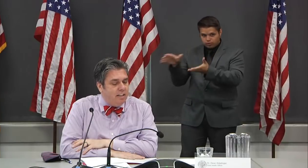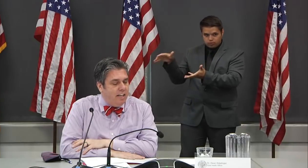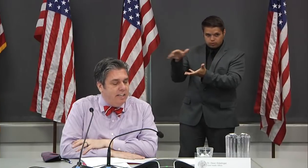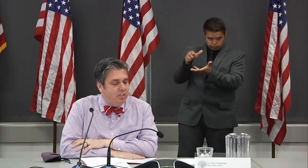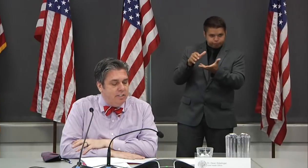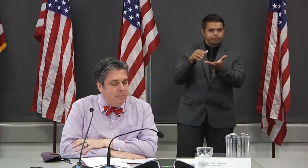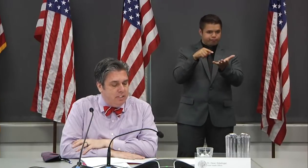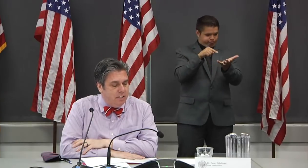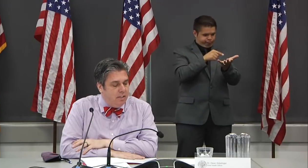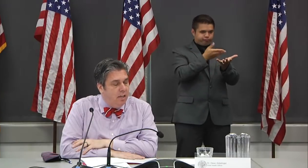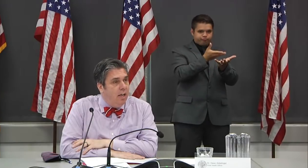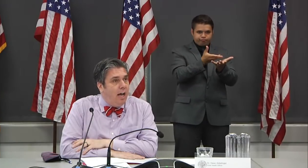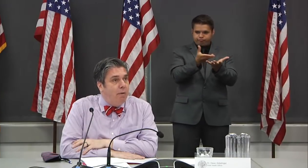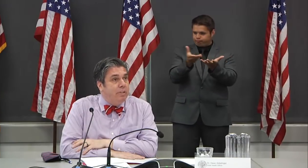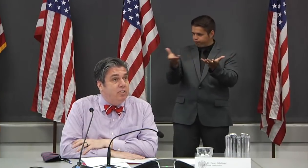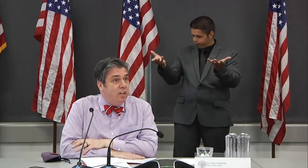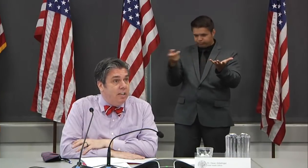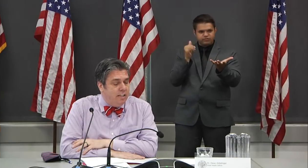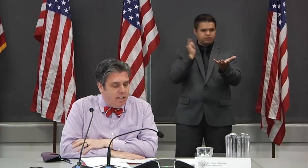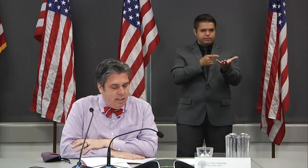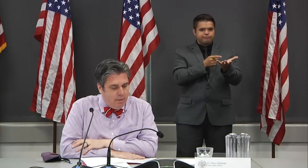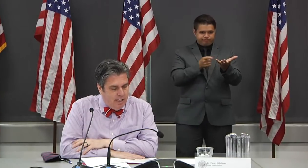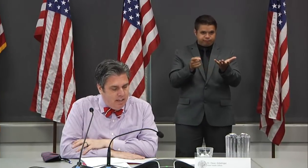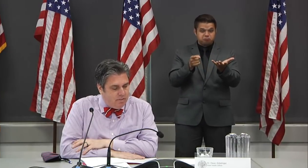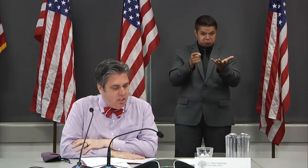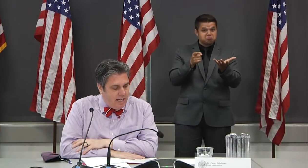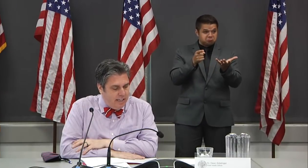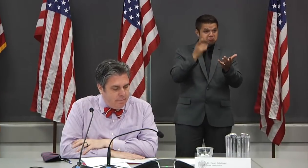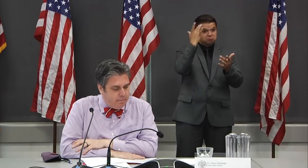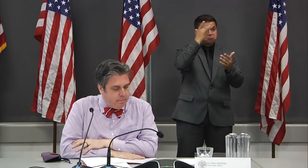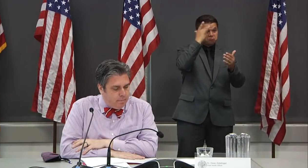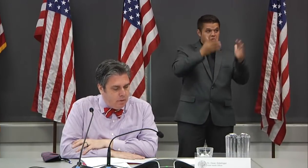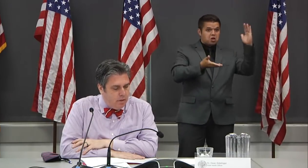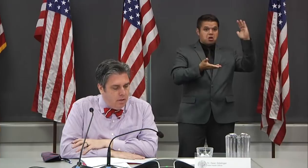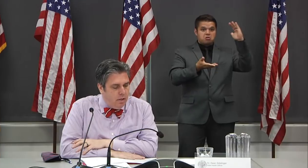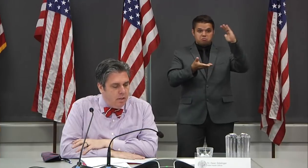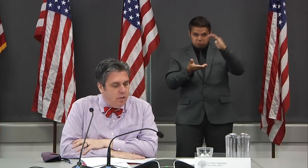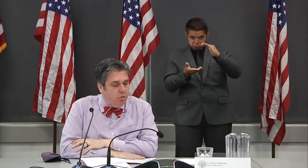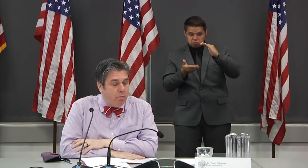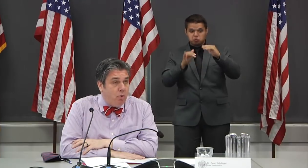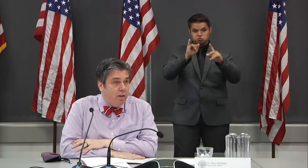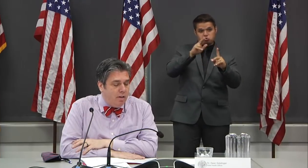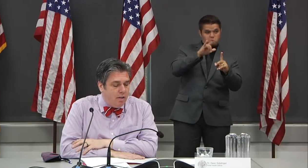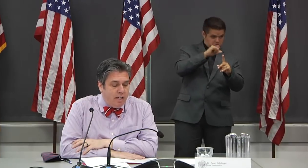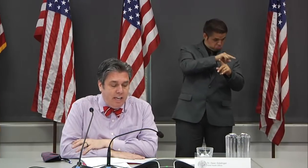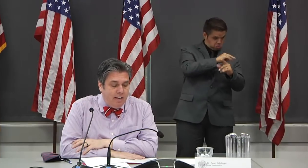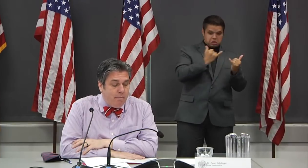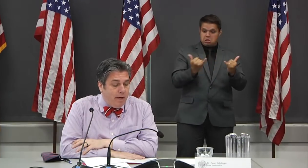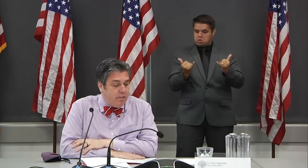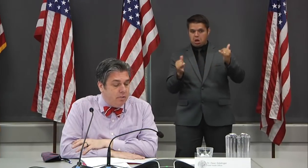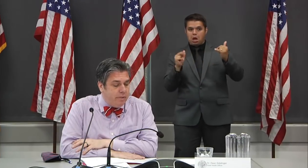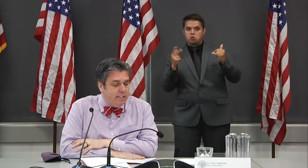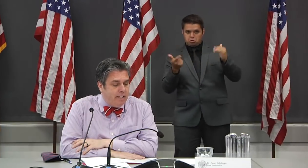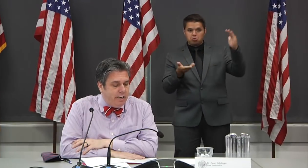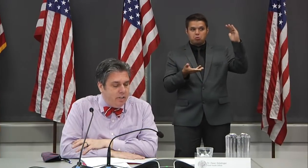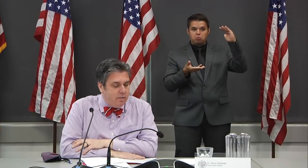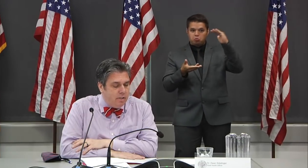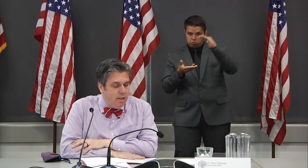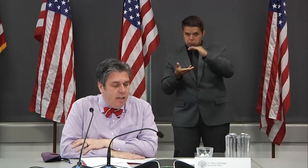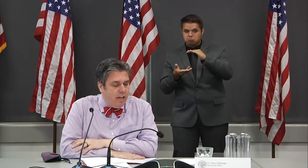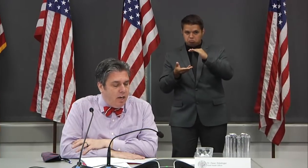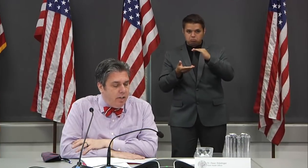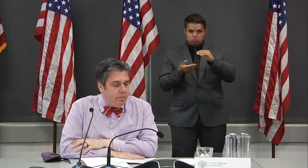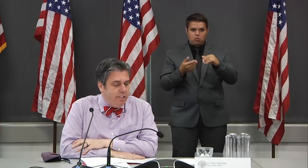seeing this declining transmission, which started at the beginning of July. The new report, again, models 3